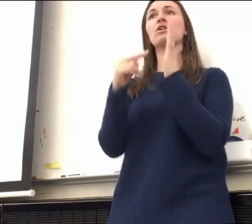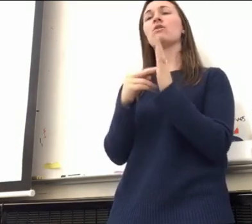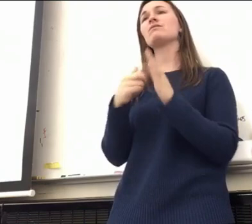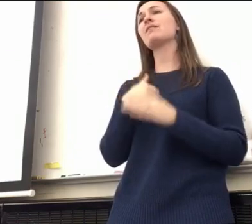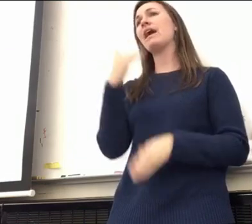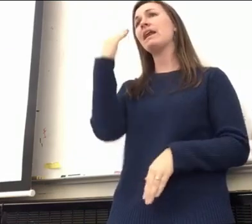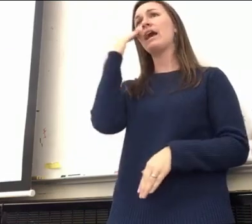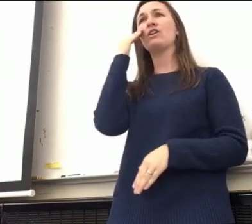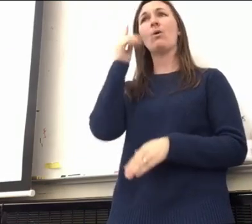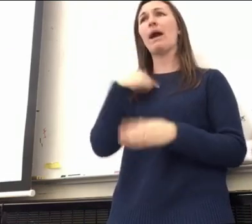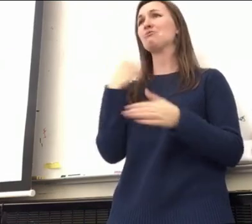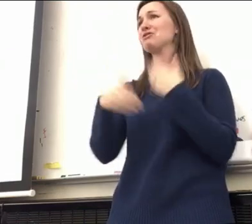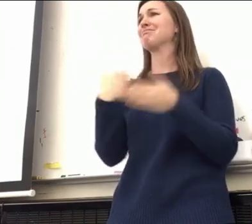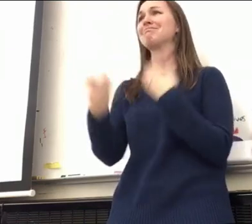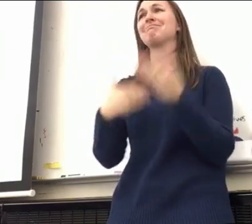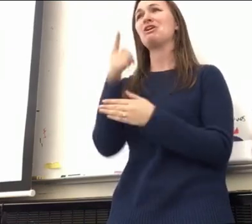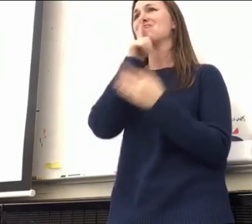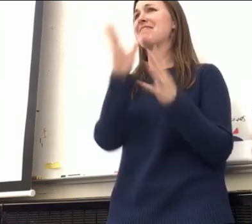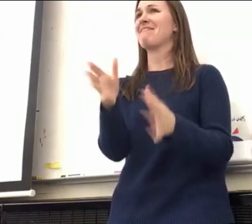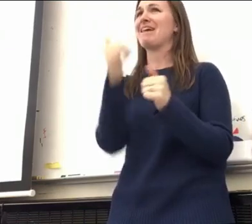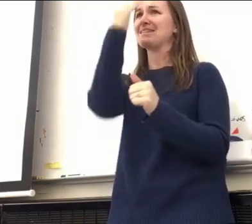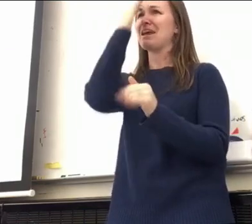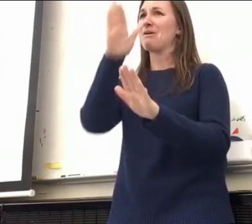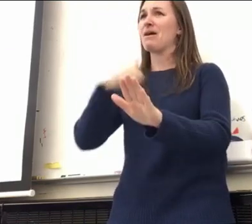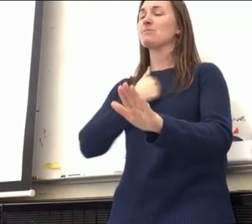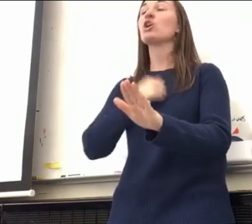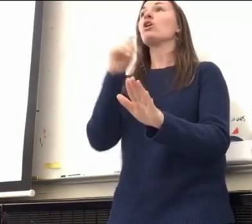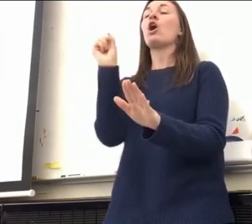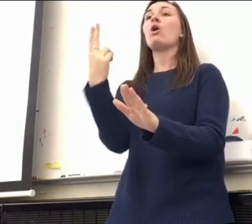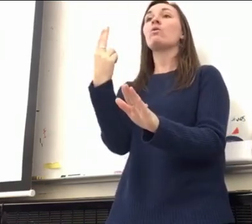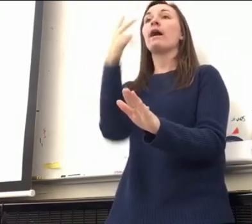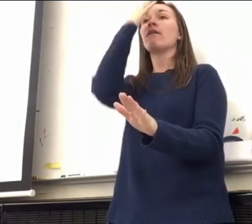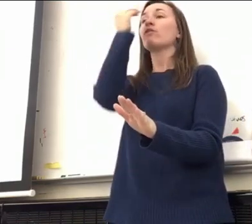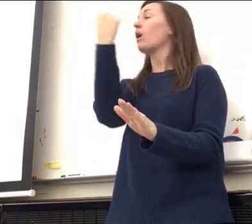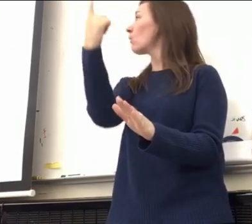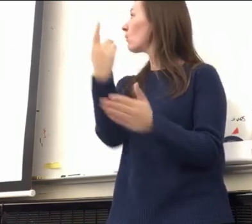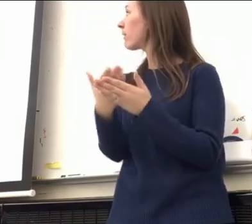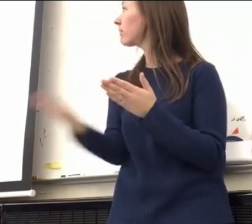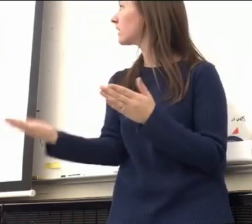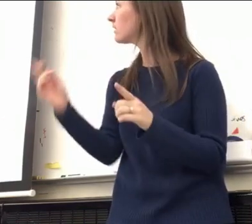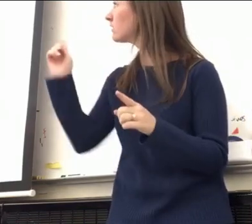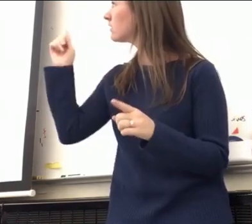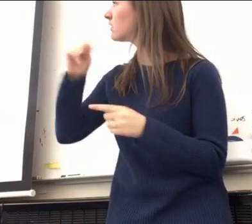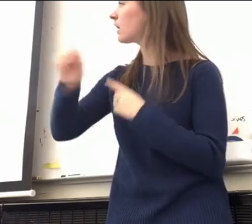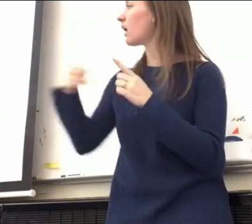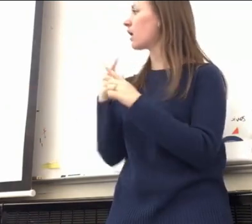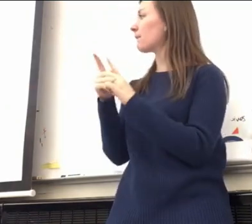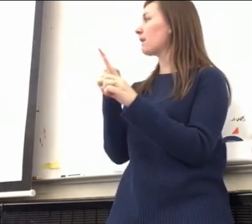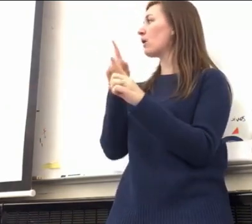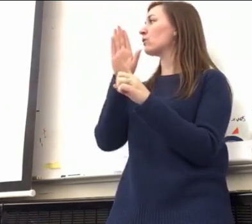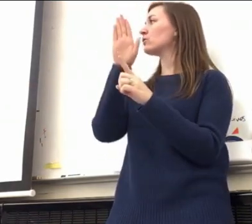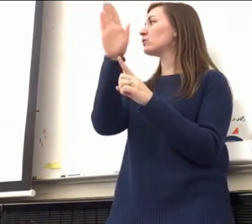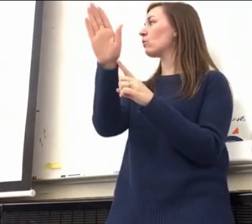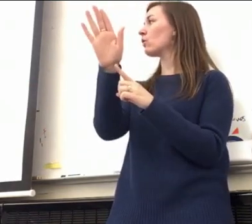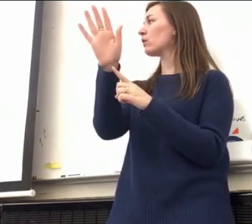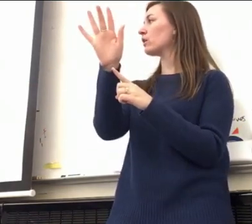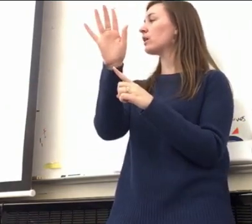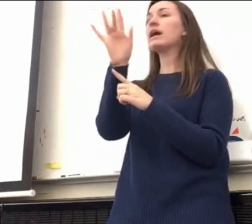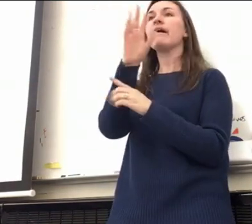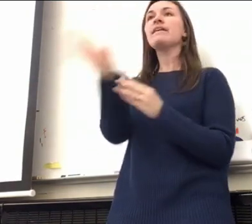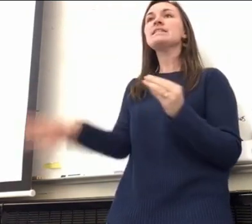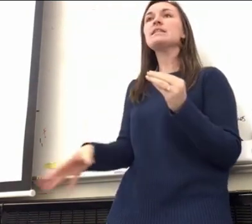like screaming through this. Oh, wait. I forgot one more thing. One more thing on this paper, on your supplemental notes, is the